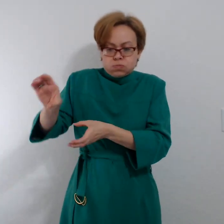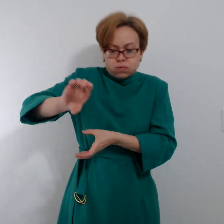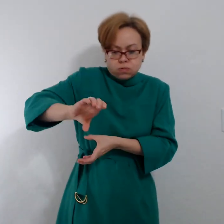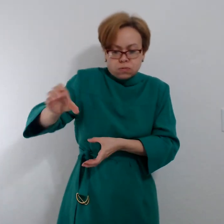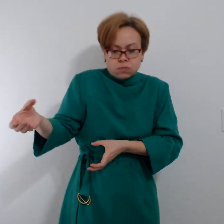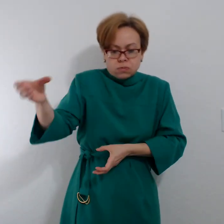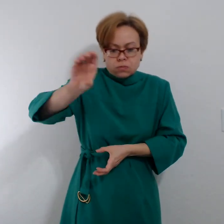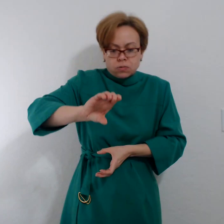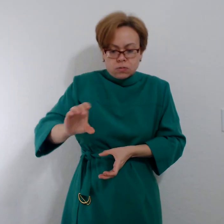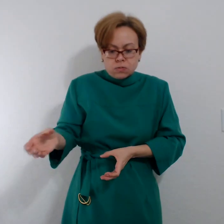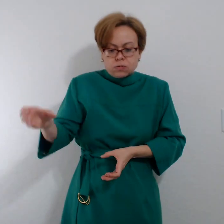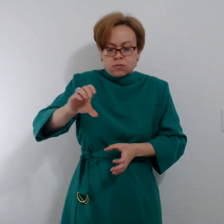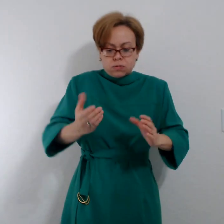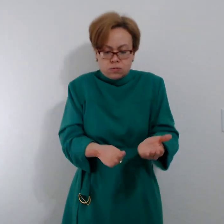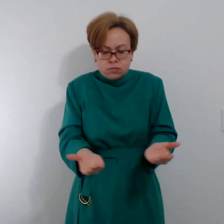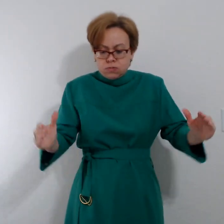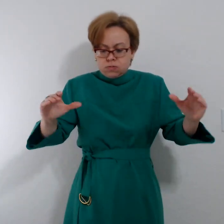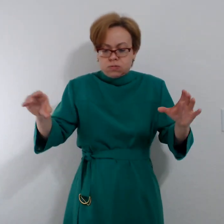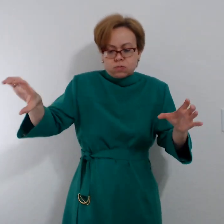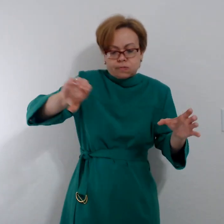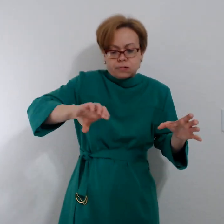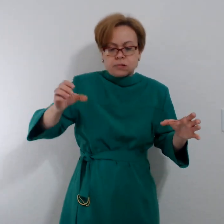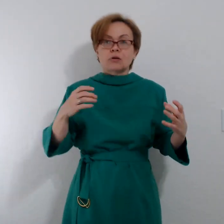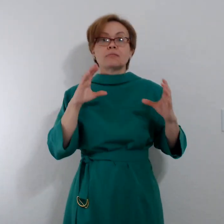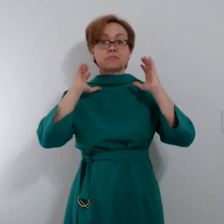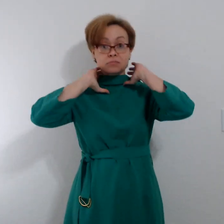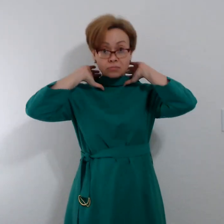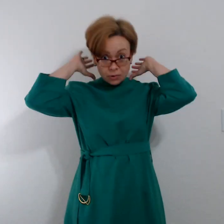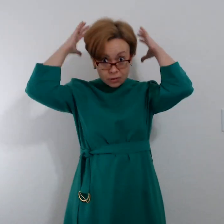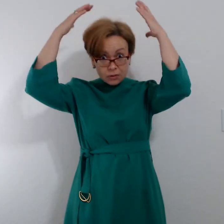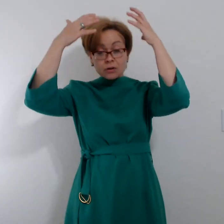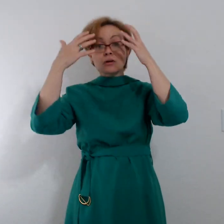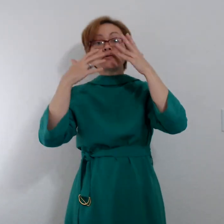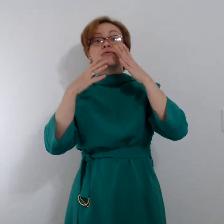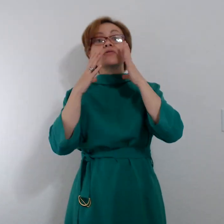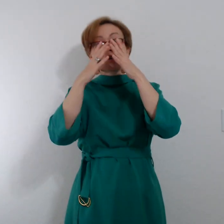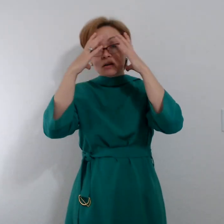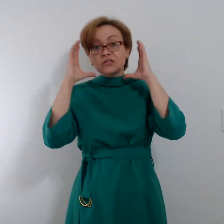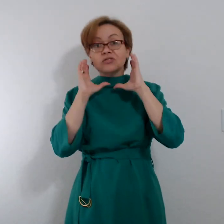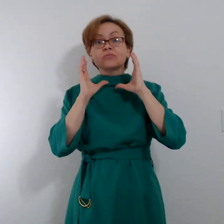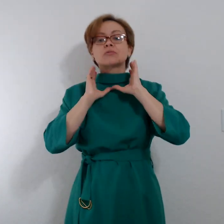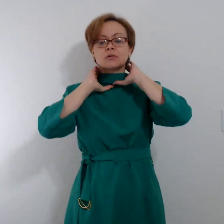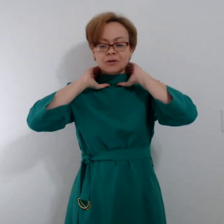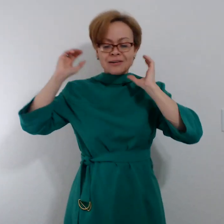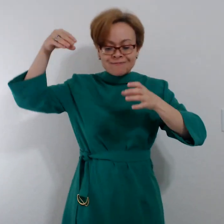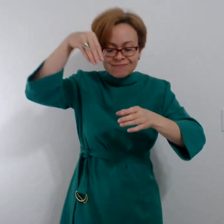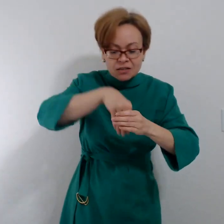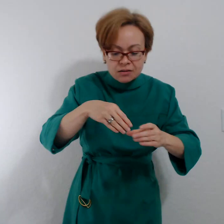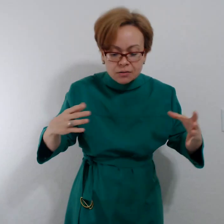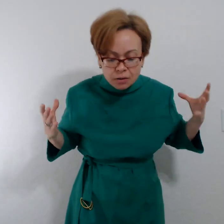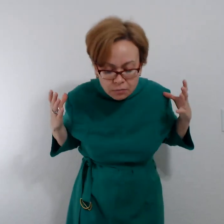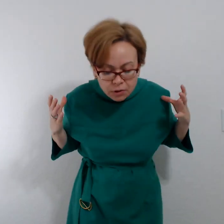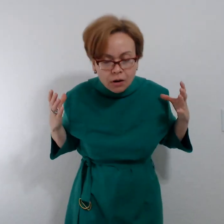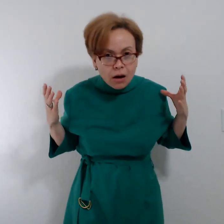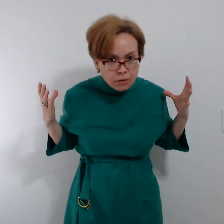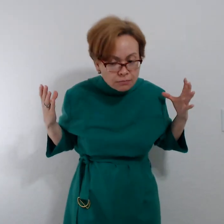in the sink and tried to breathe that in, which is really impossible. It's basically like trying